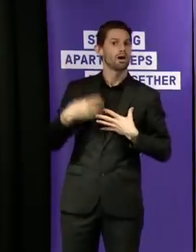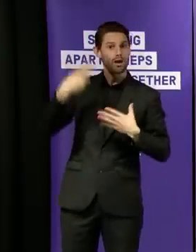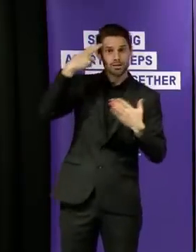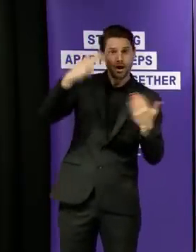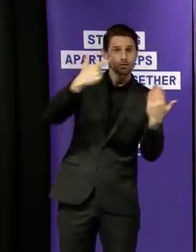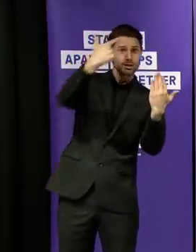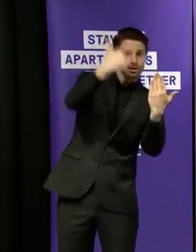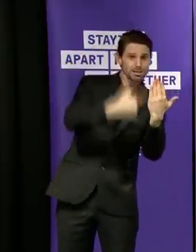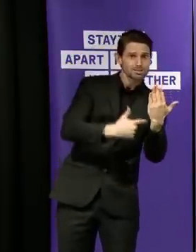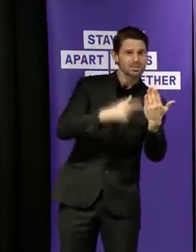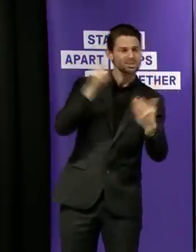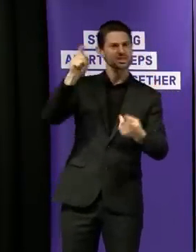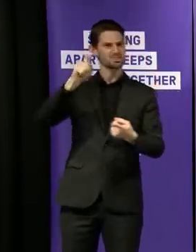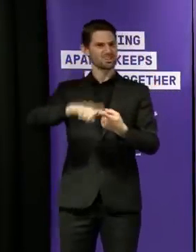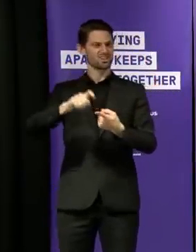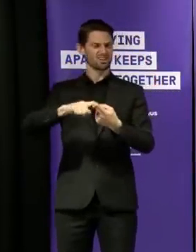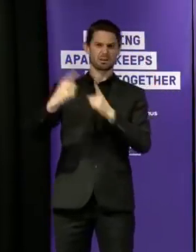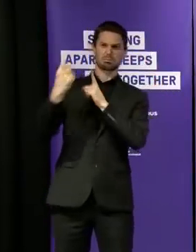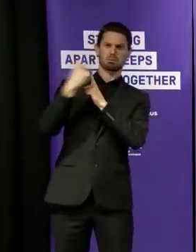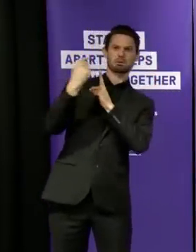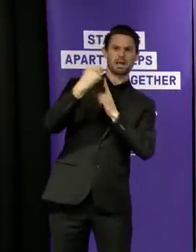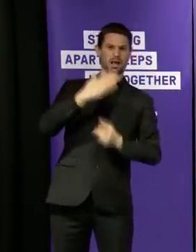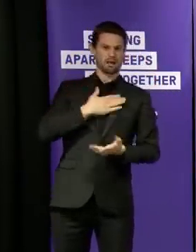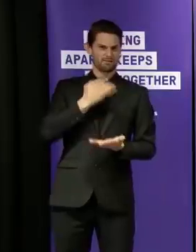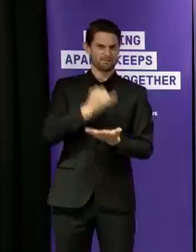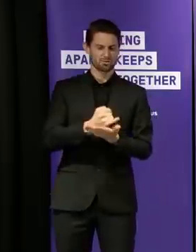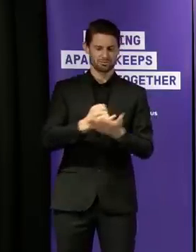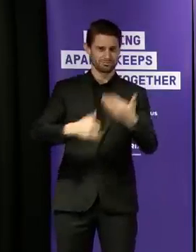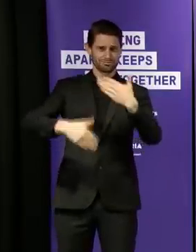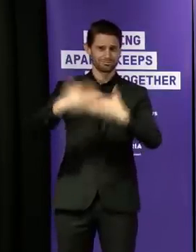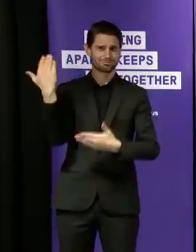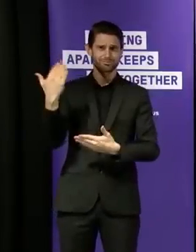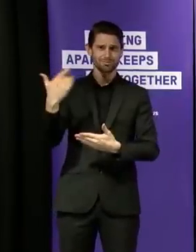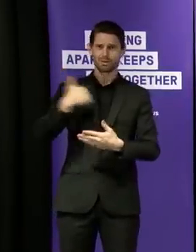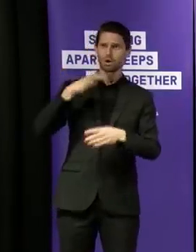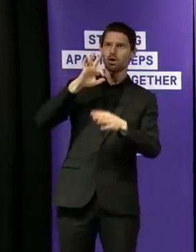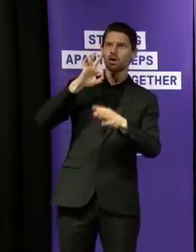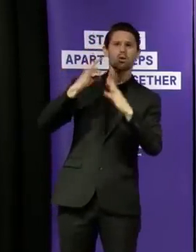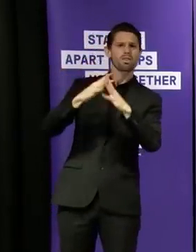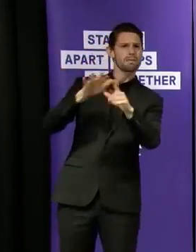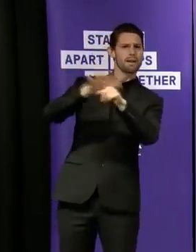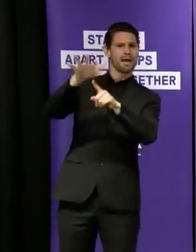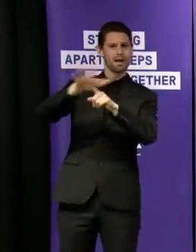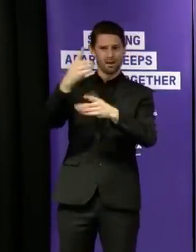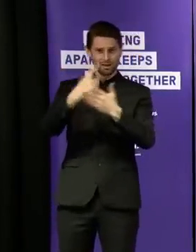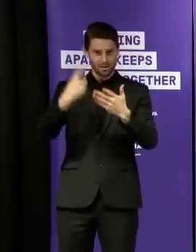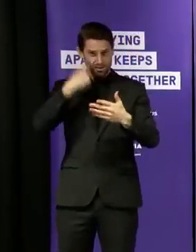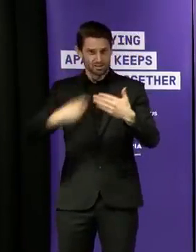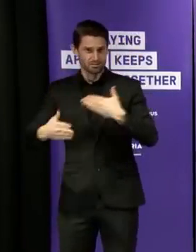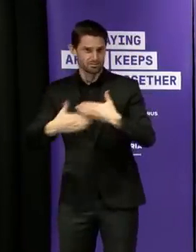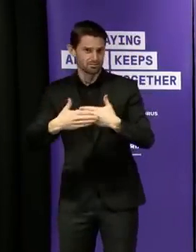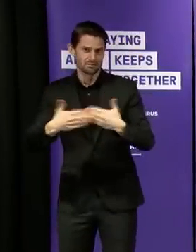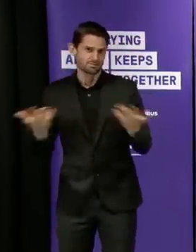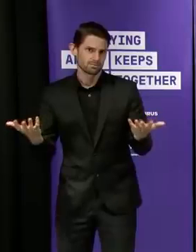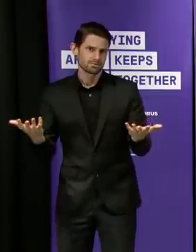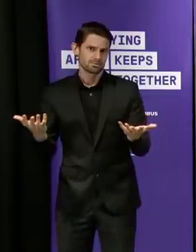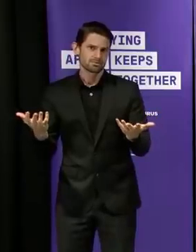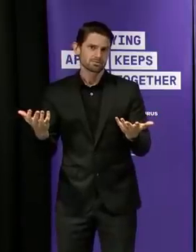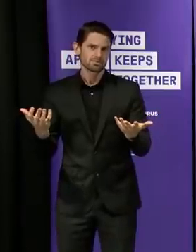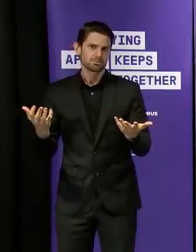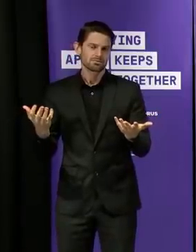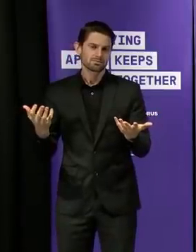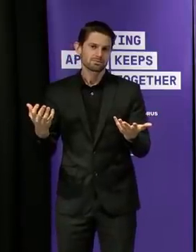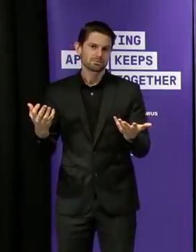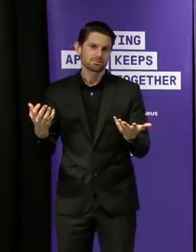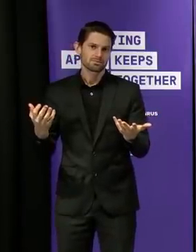an acknowledgement that something's gone wrong here, and I'm not interested in blame, let's just fix it. Let's just fix it. But, you